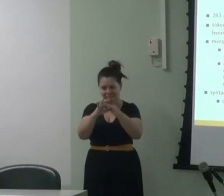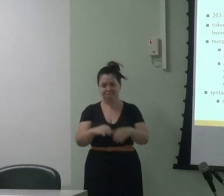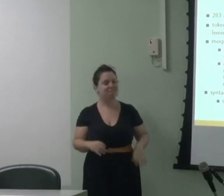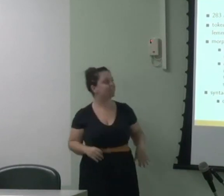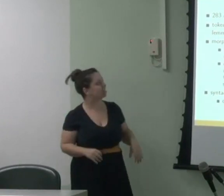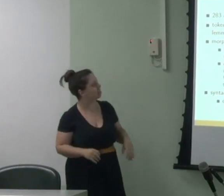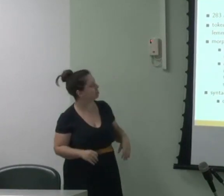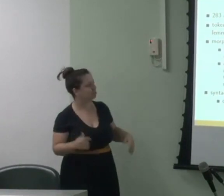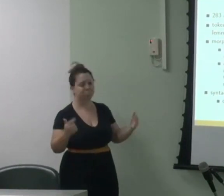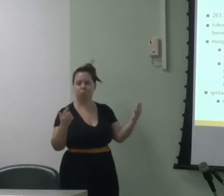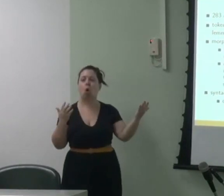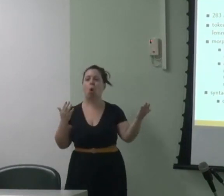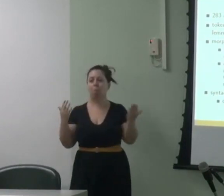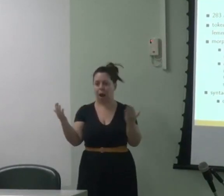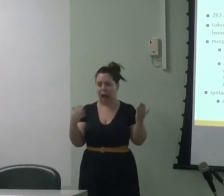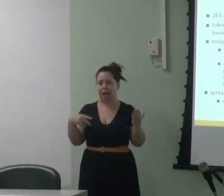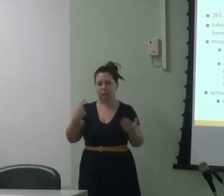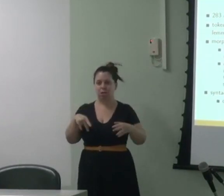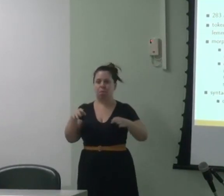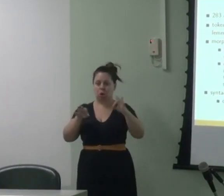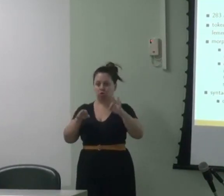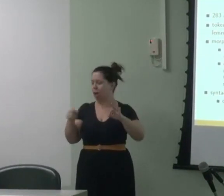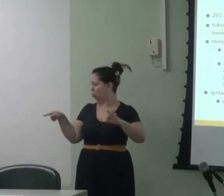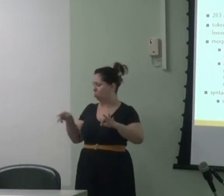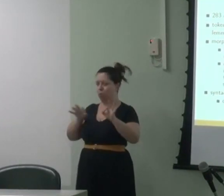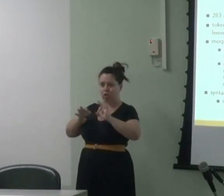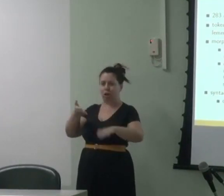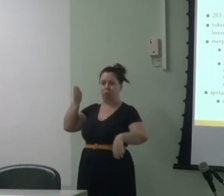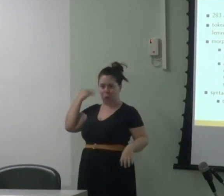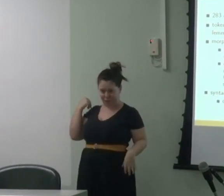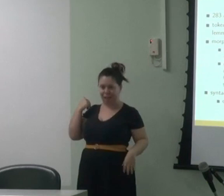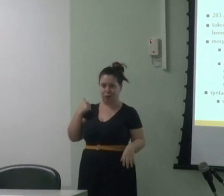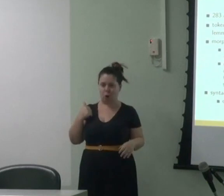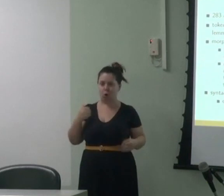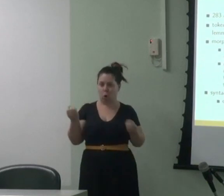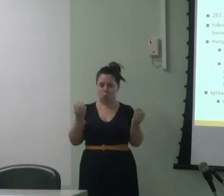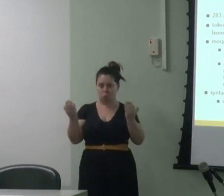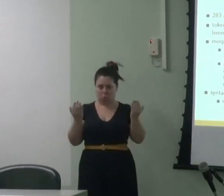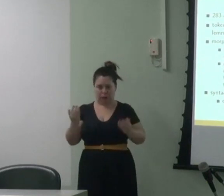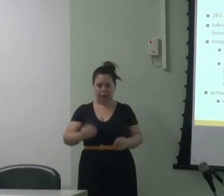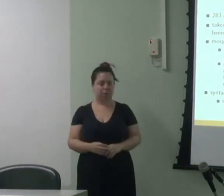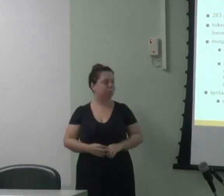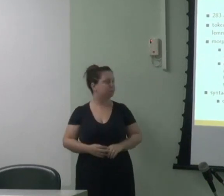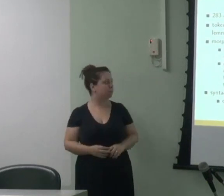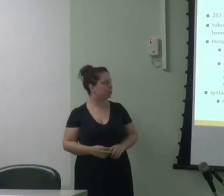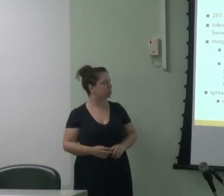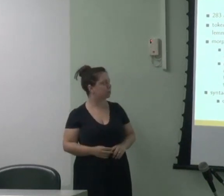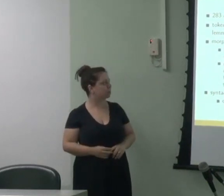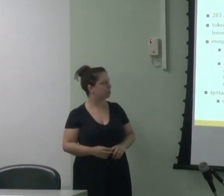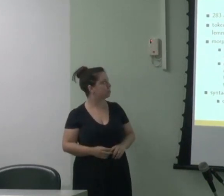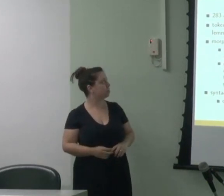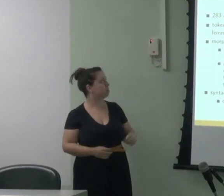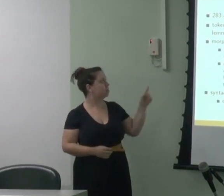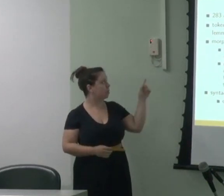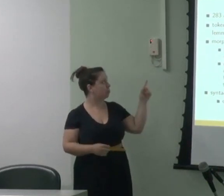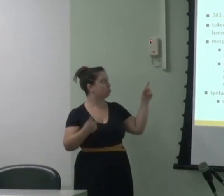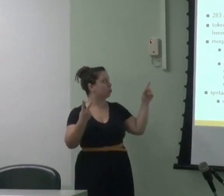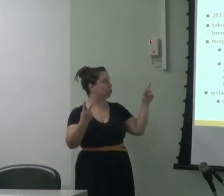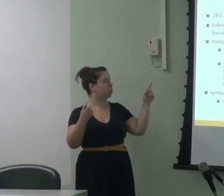to this project to the previous one. So what we have here are nearly 300 corpora